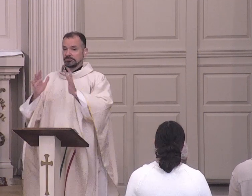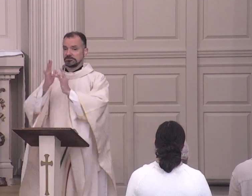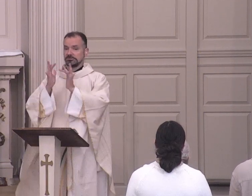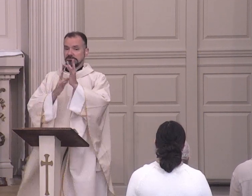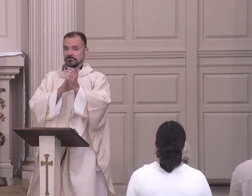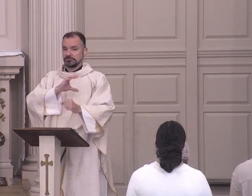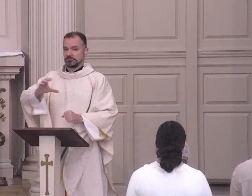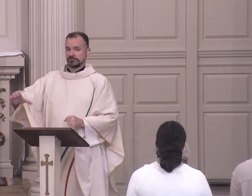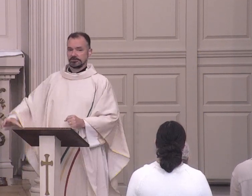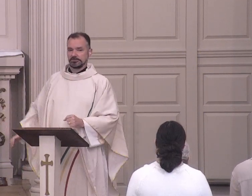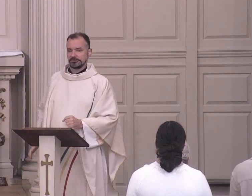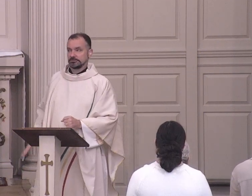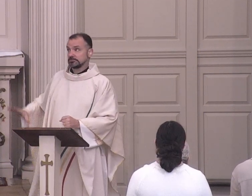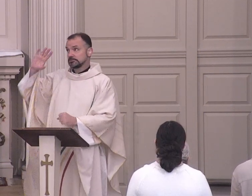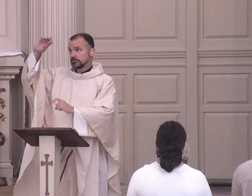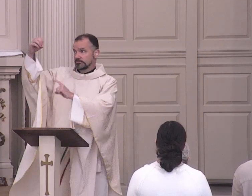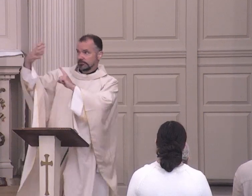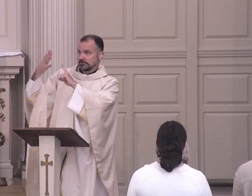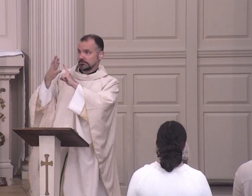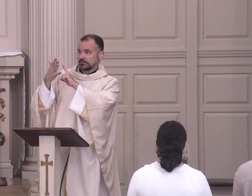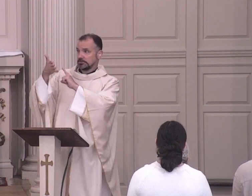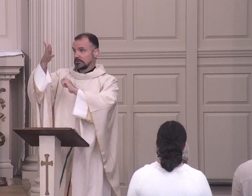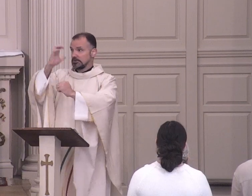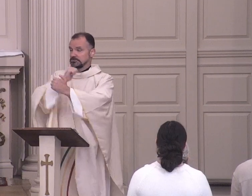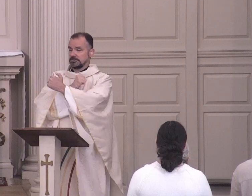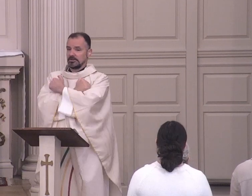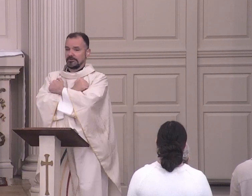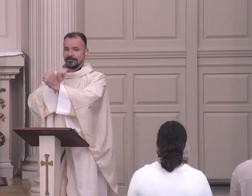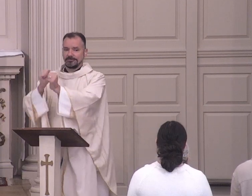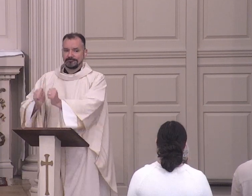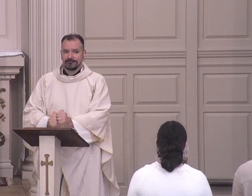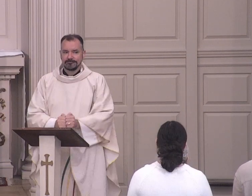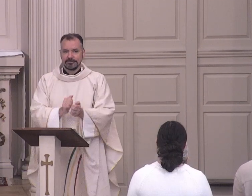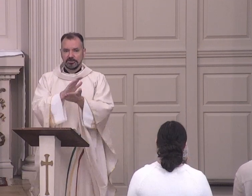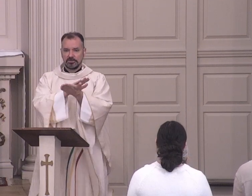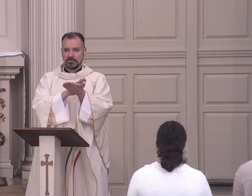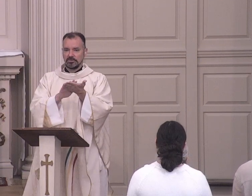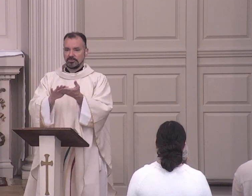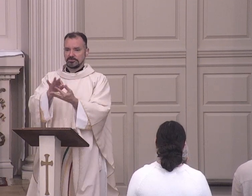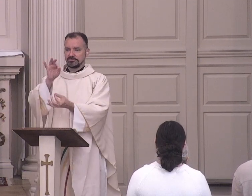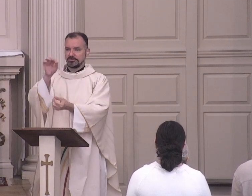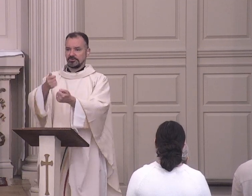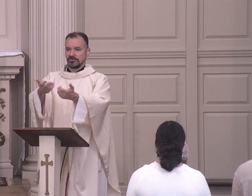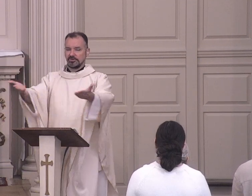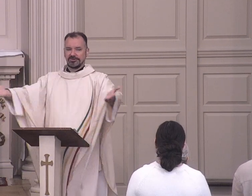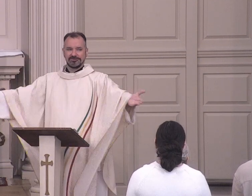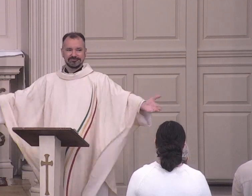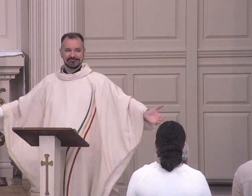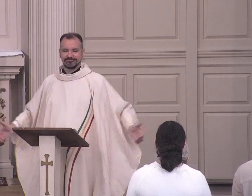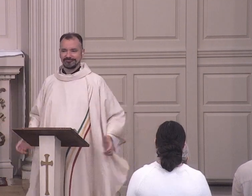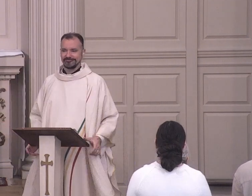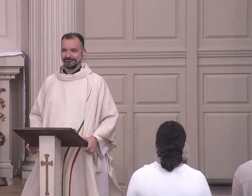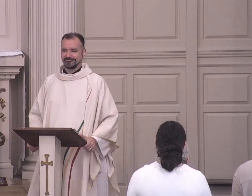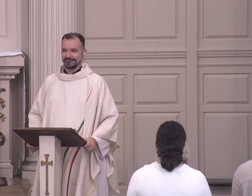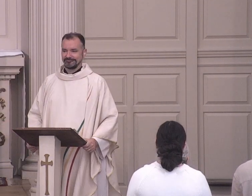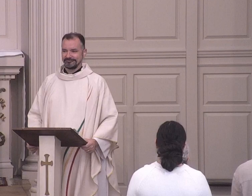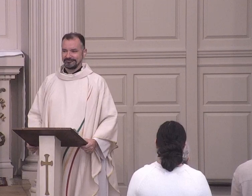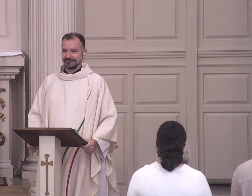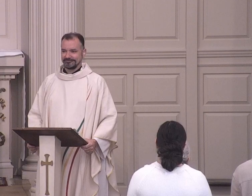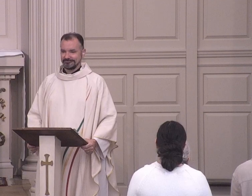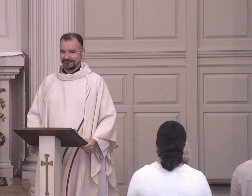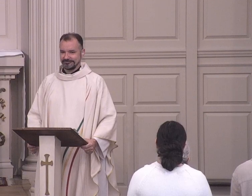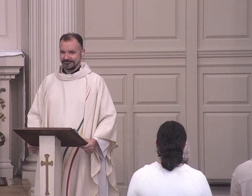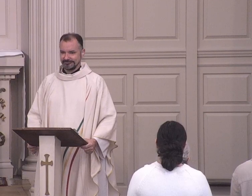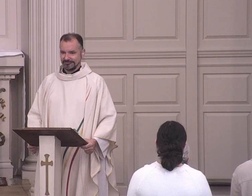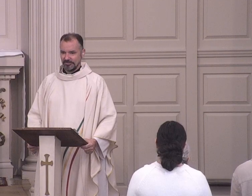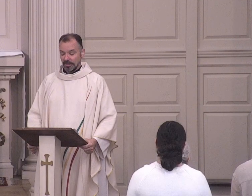The grace of our Lord Jesus Christ, and the love of God, and the communion of the Holy Spirit be with you all. And with